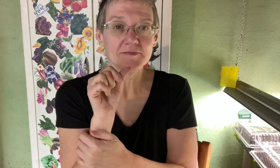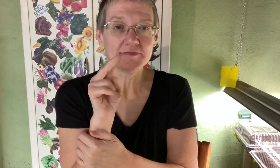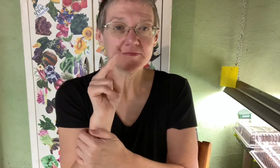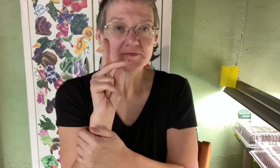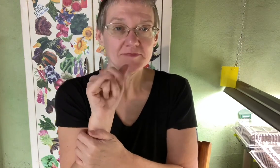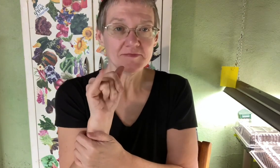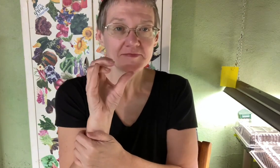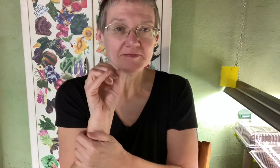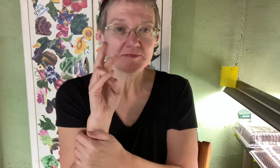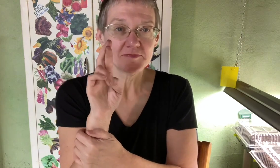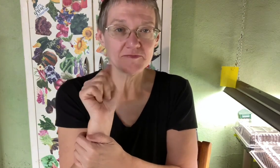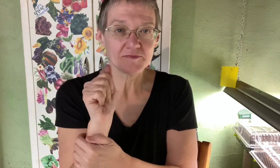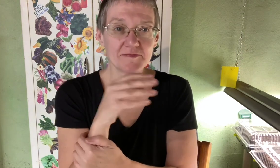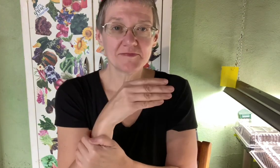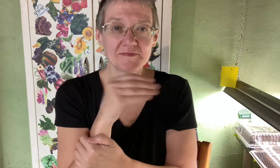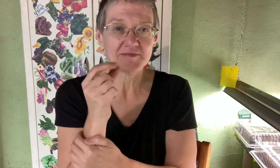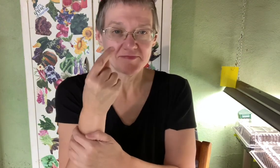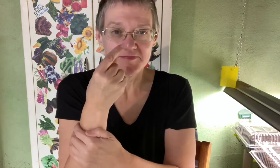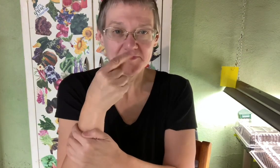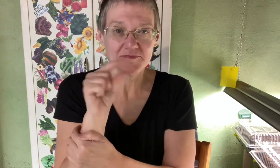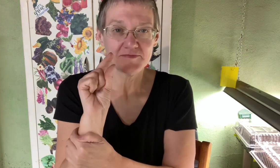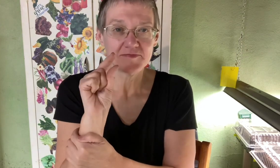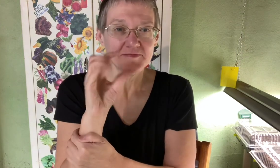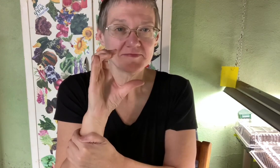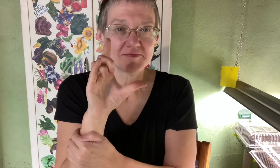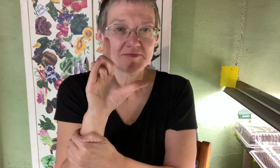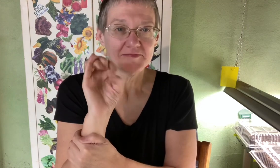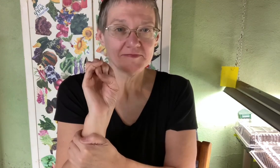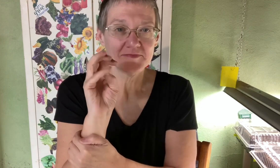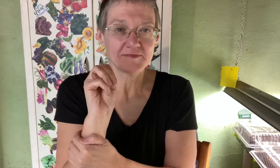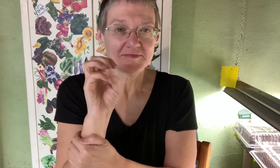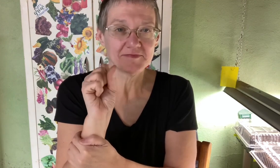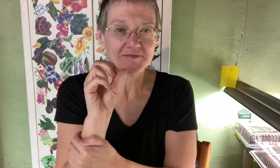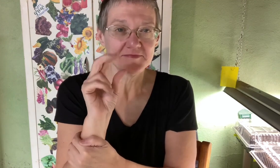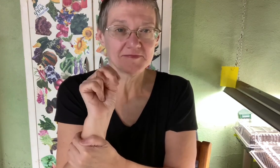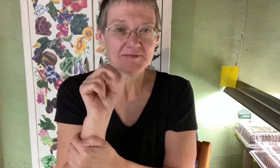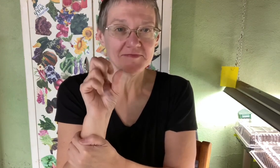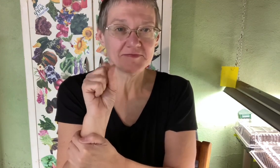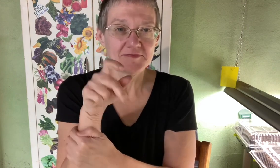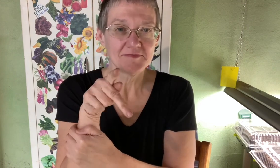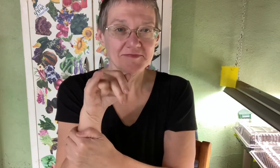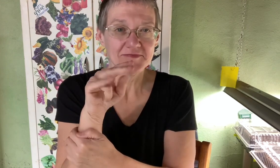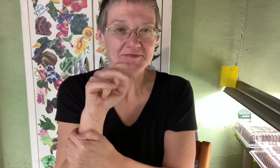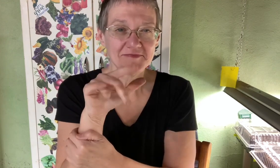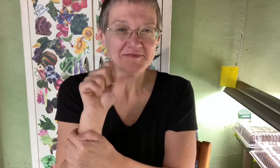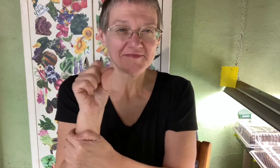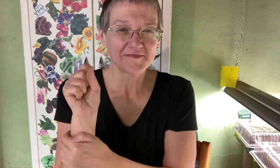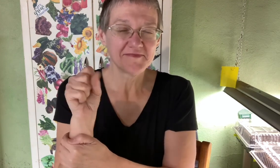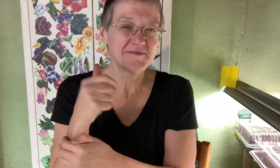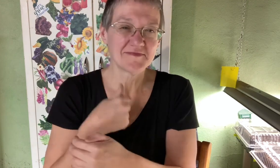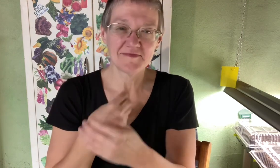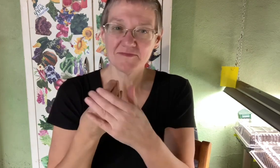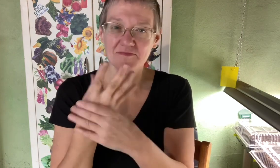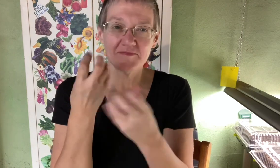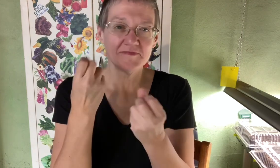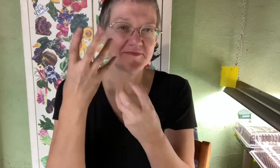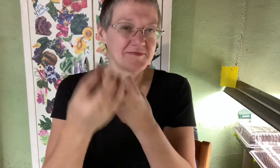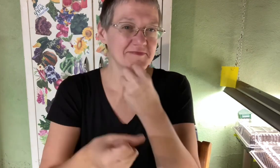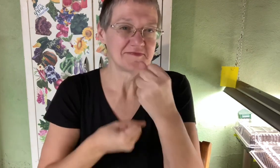burgundy okra and green Clemson spineless okra. I've